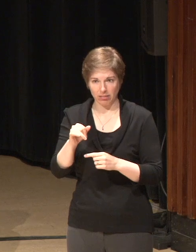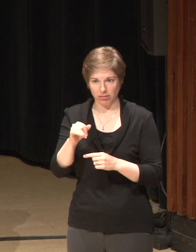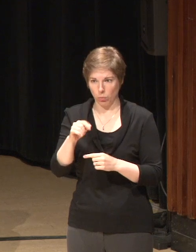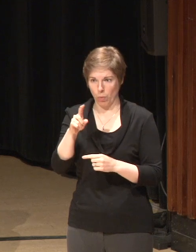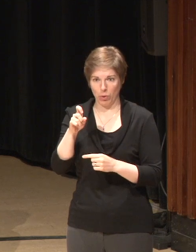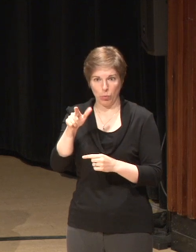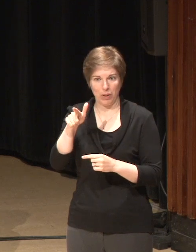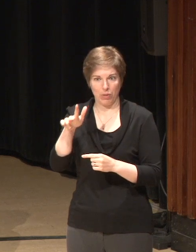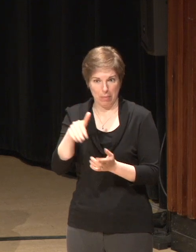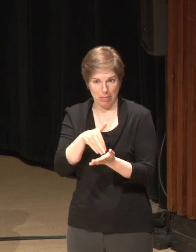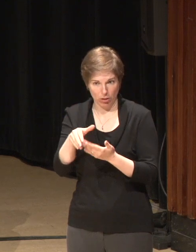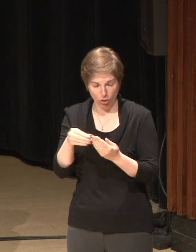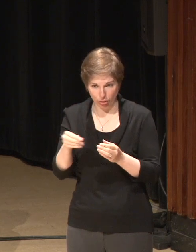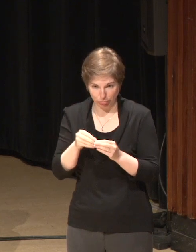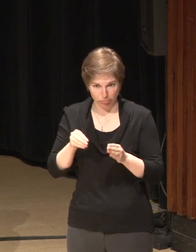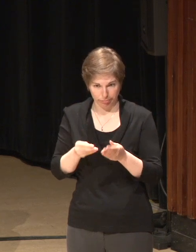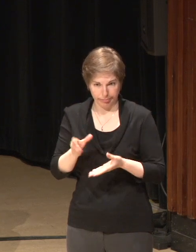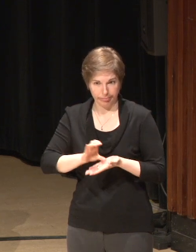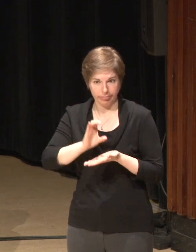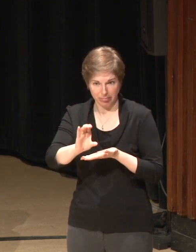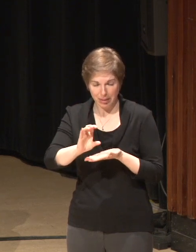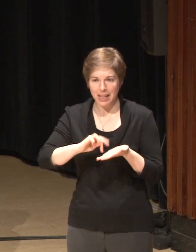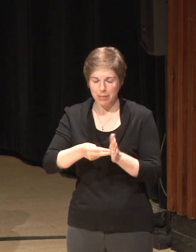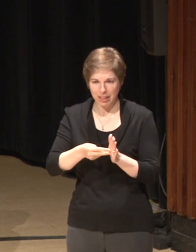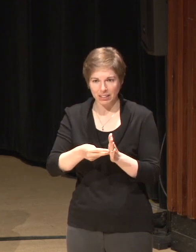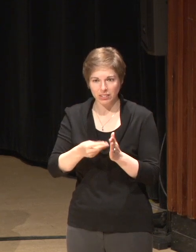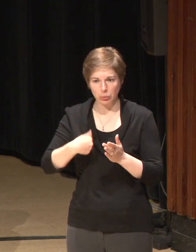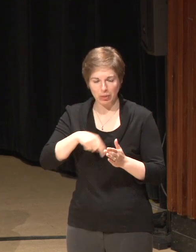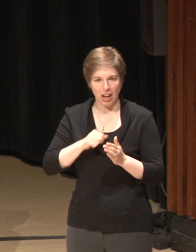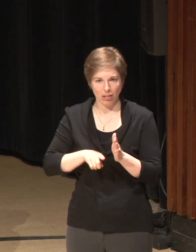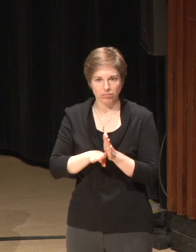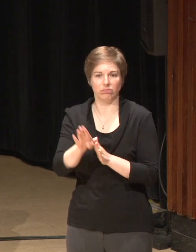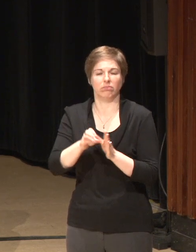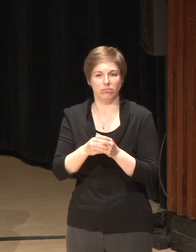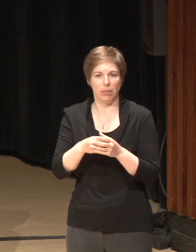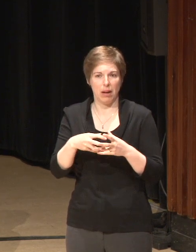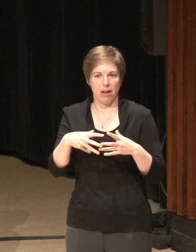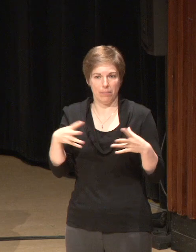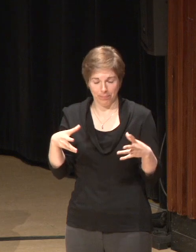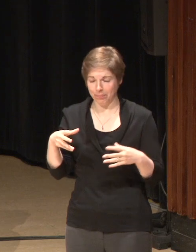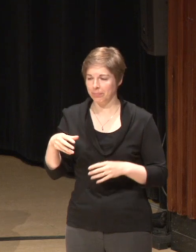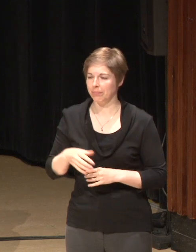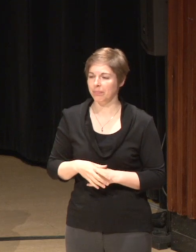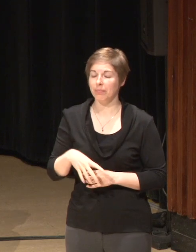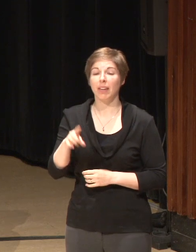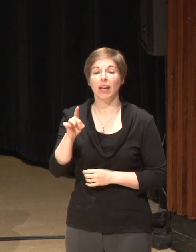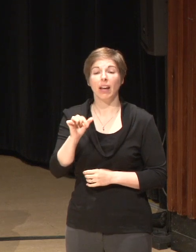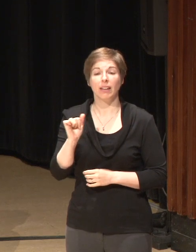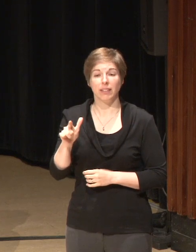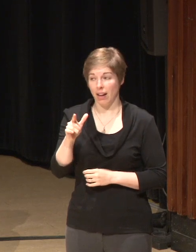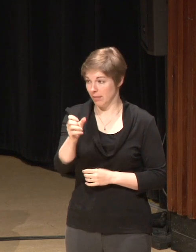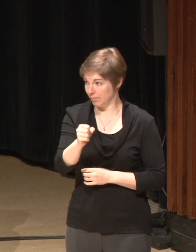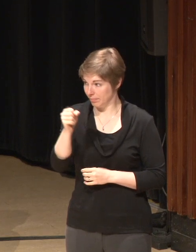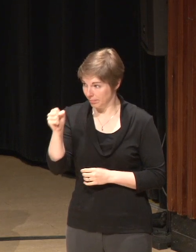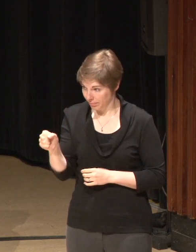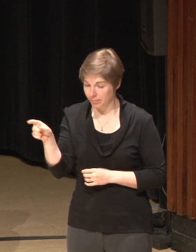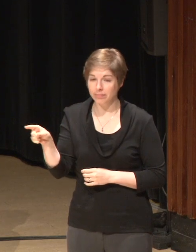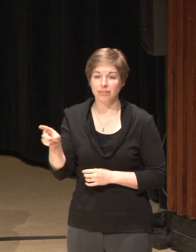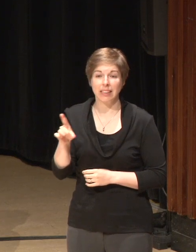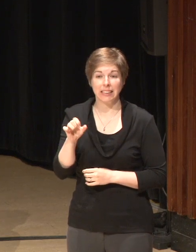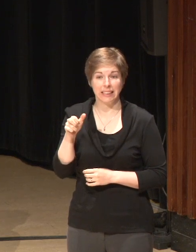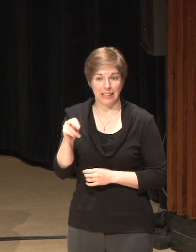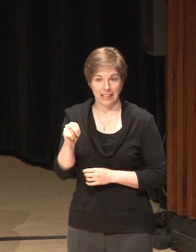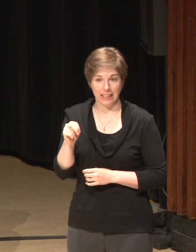to deliver on its mission. When hired at Dalhousie University, its Dean of Faculty of Management,